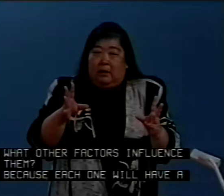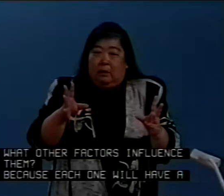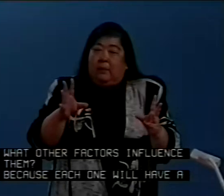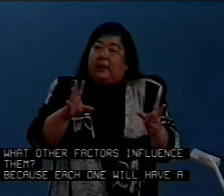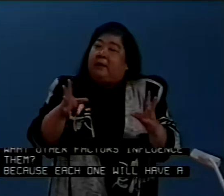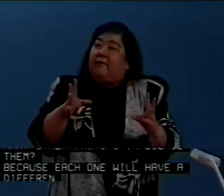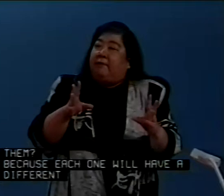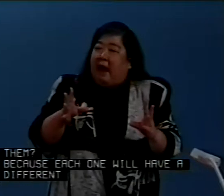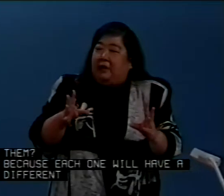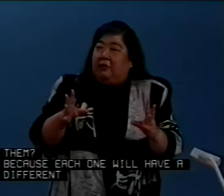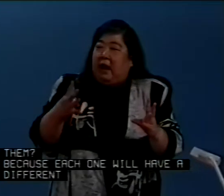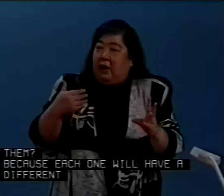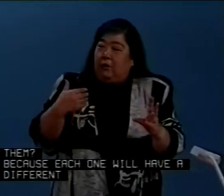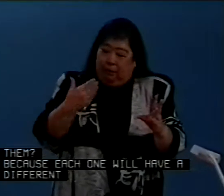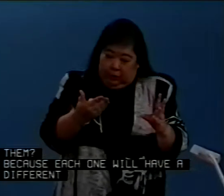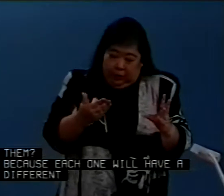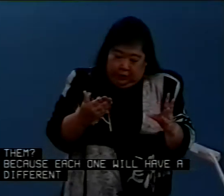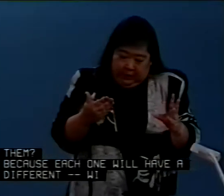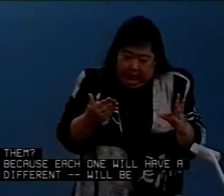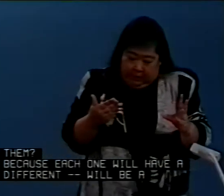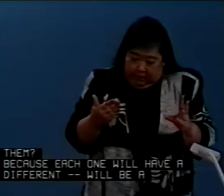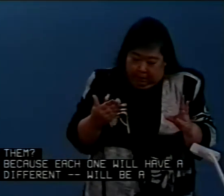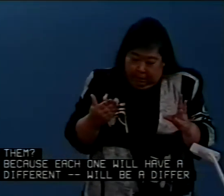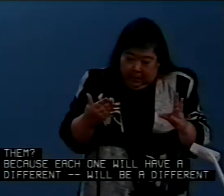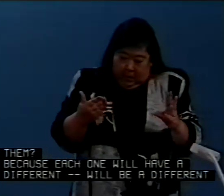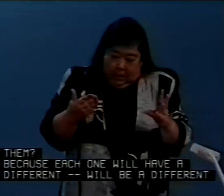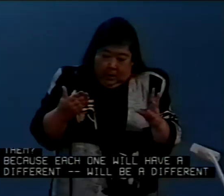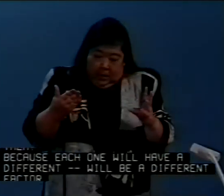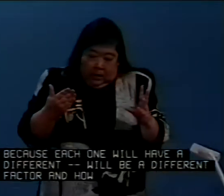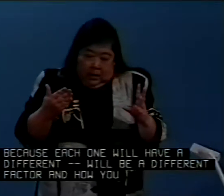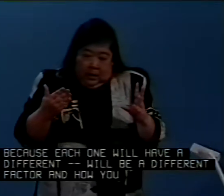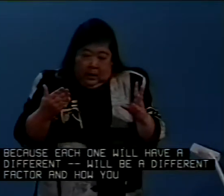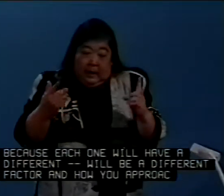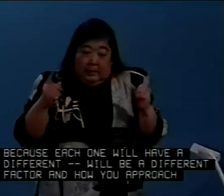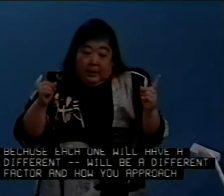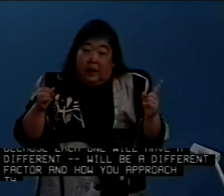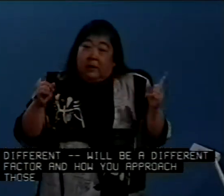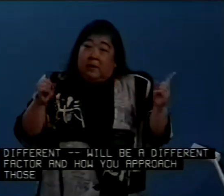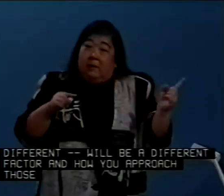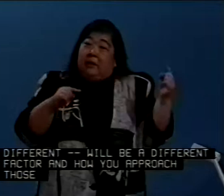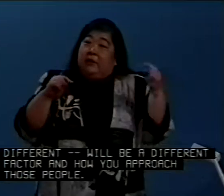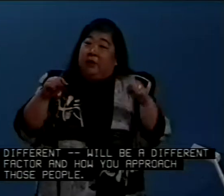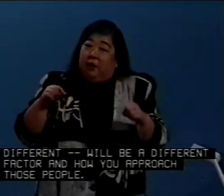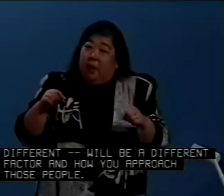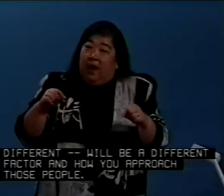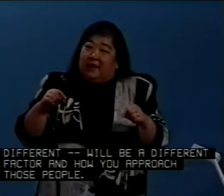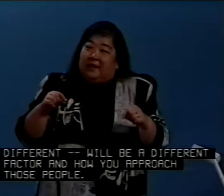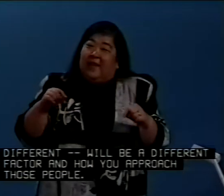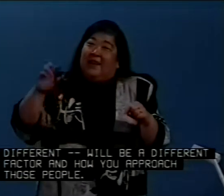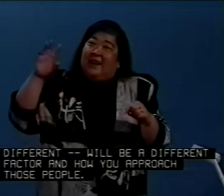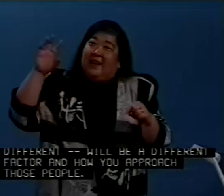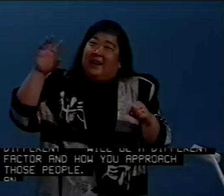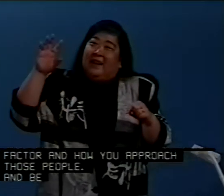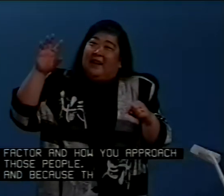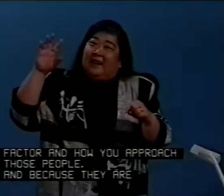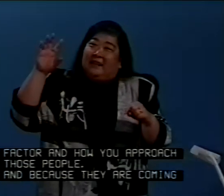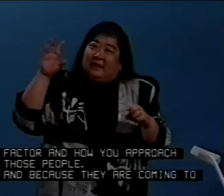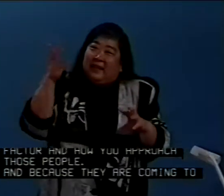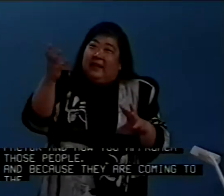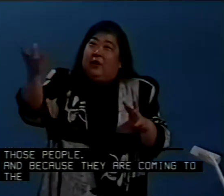will be a different factor in how you approach those people. And because they're coming to the U.S. and they see the